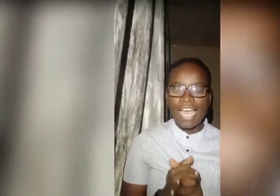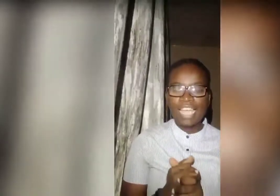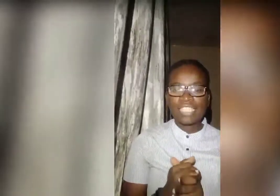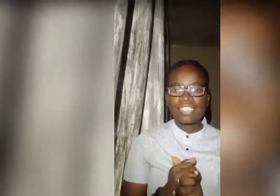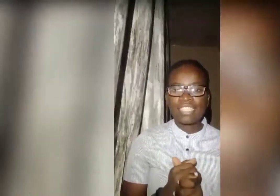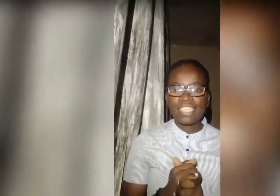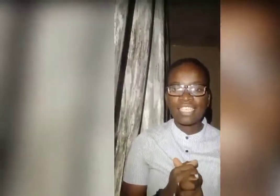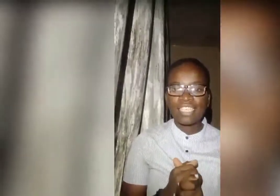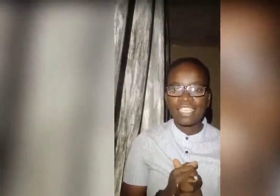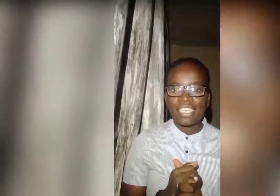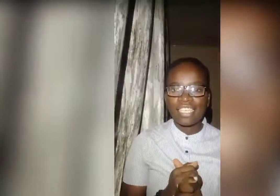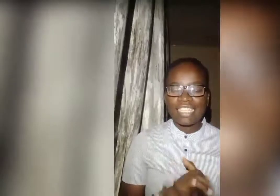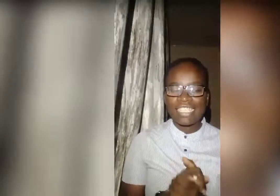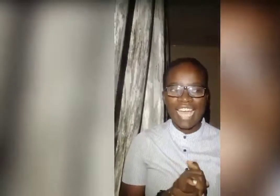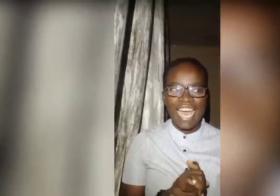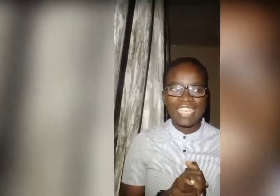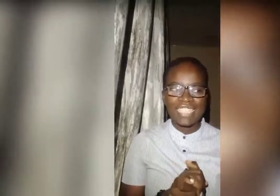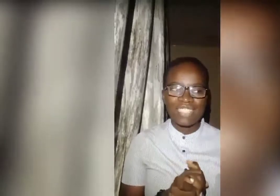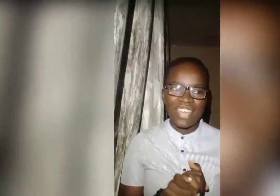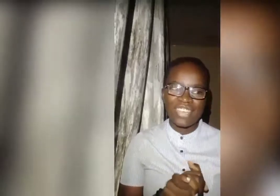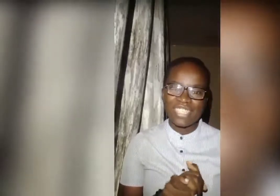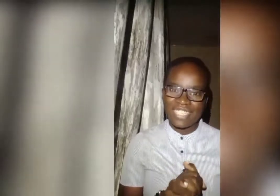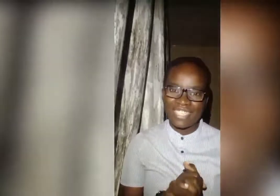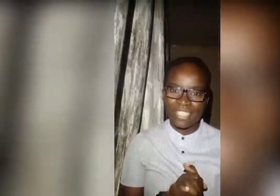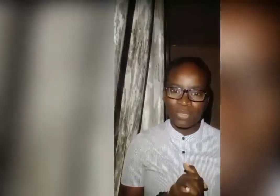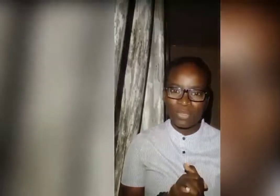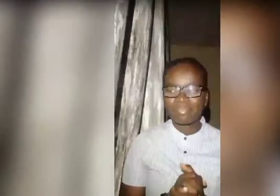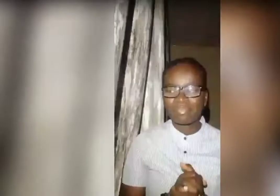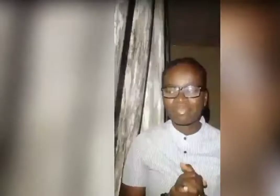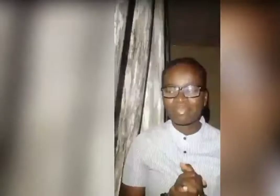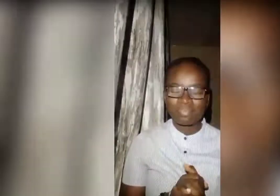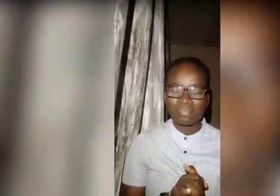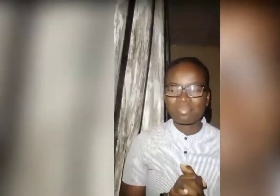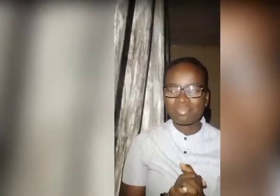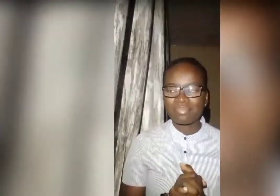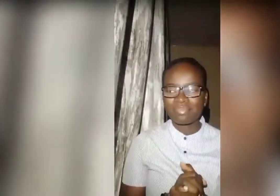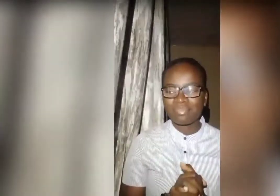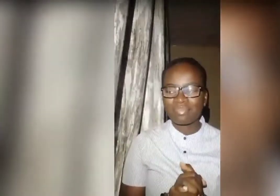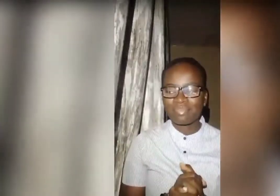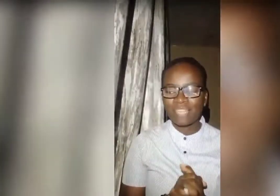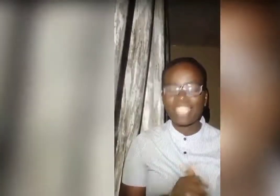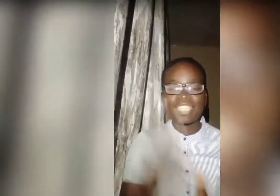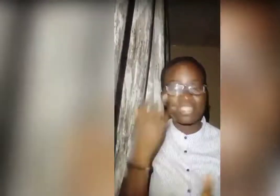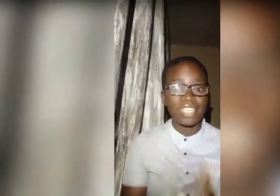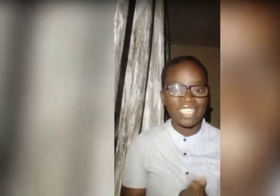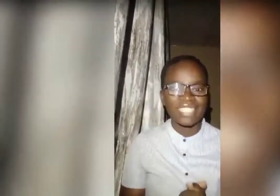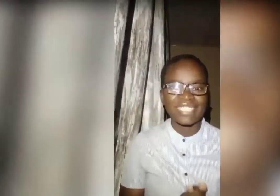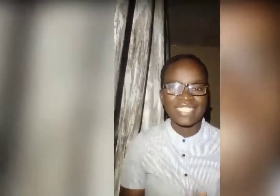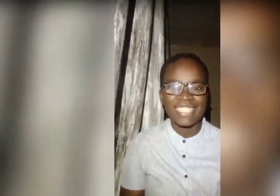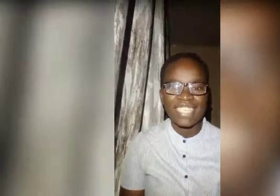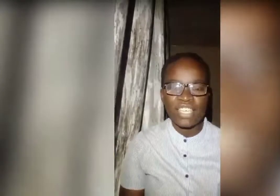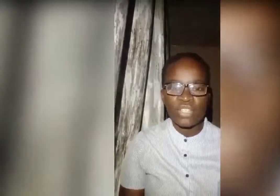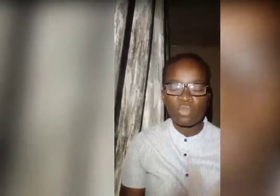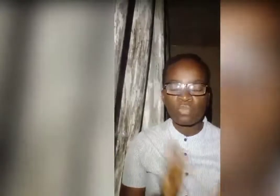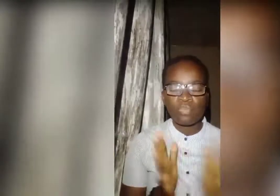it's very easy, so let's begin. So believing that we still remember the names of